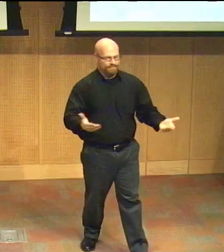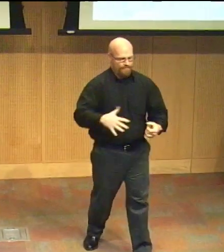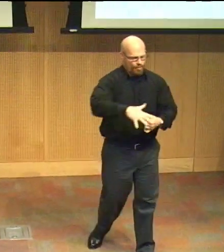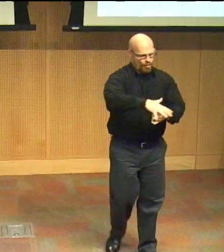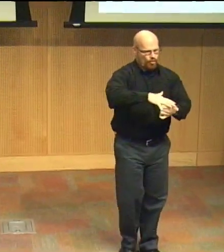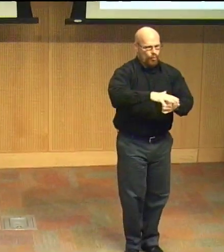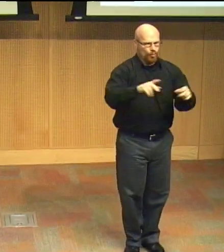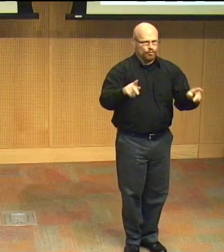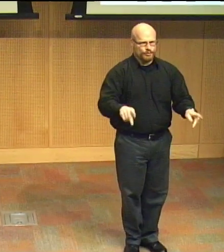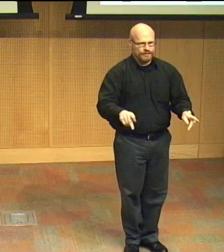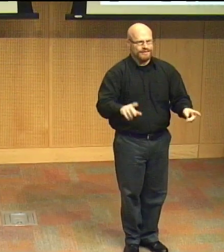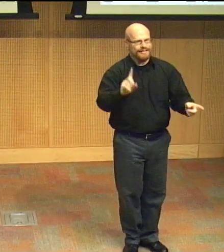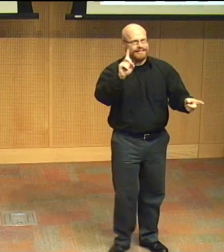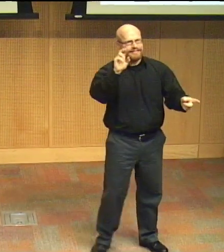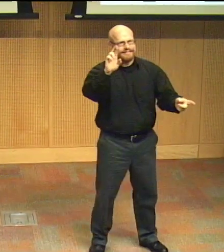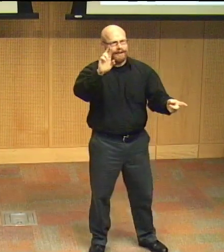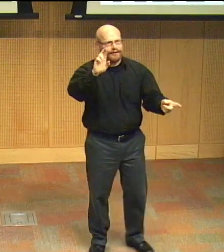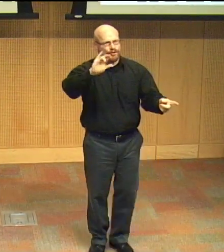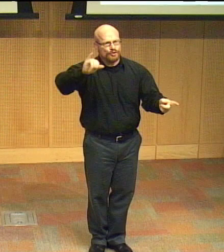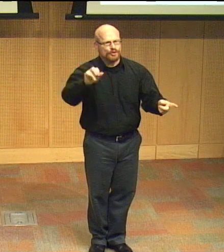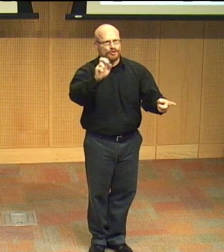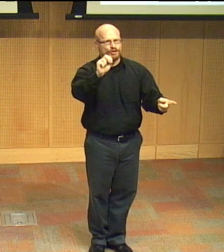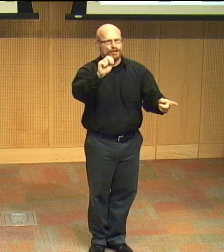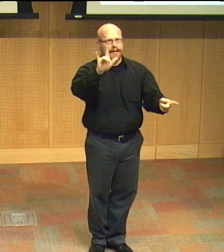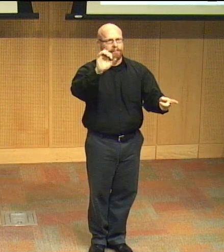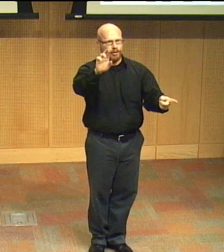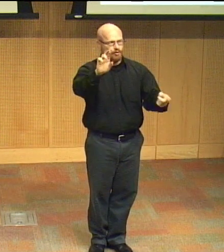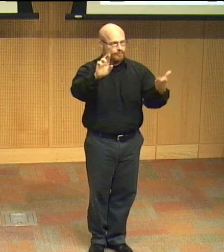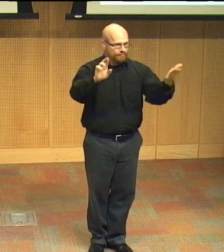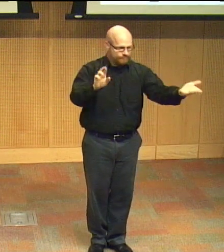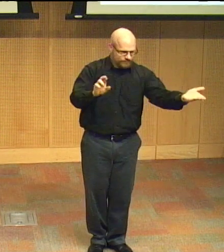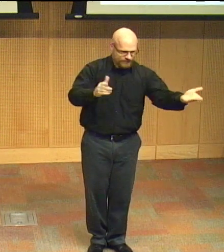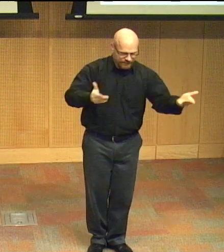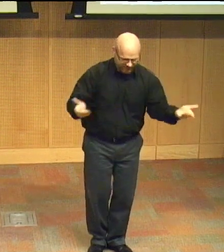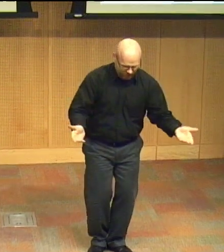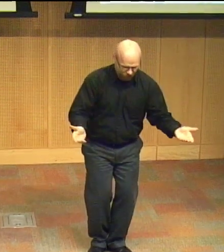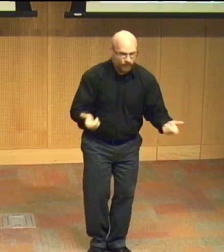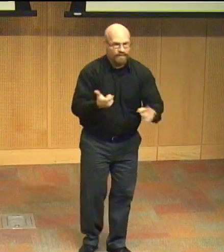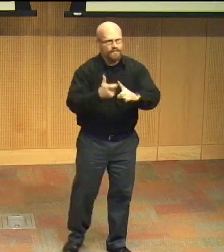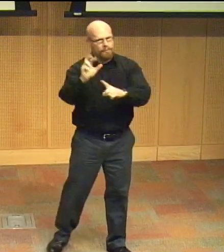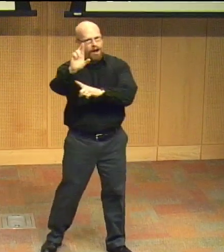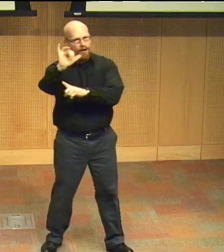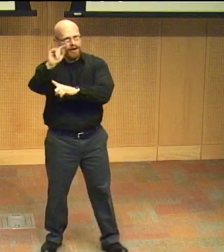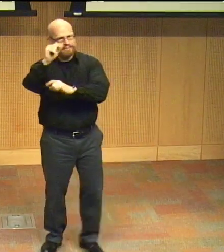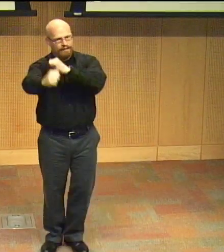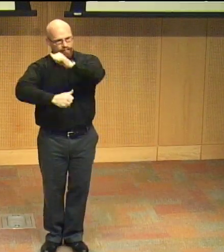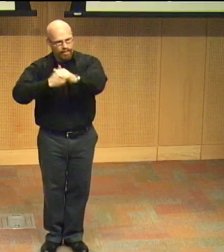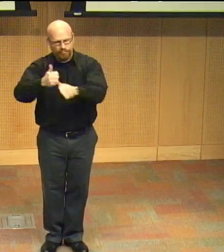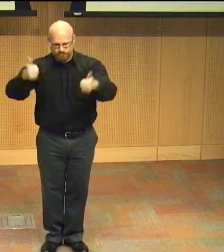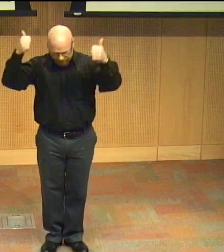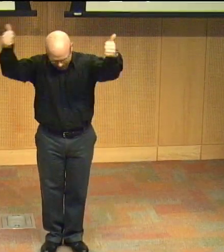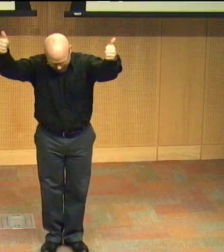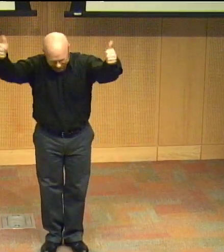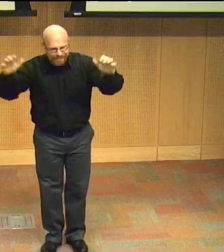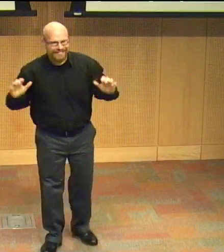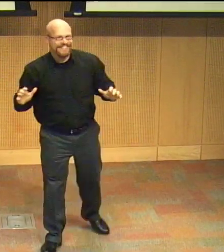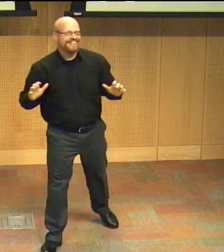Secondly, a local resident, Dr. Jenny Miller. She's an RIT alum,